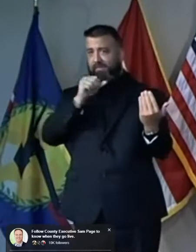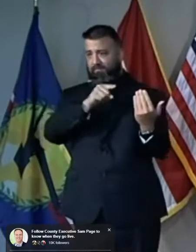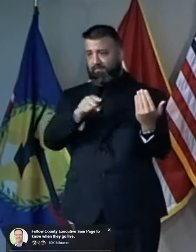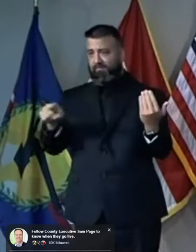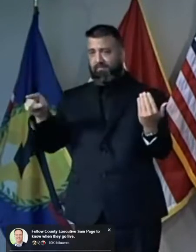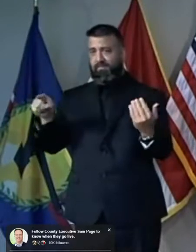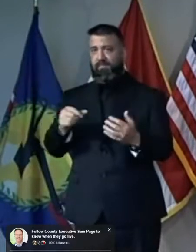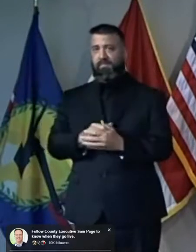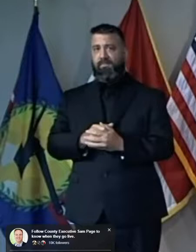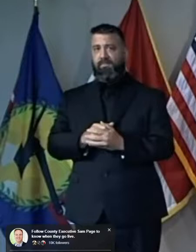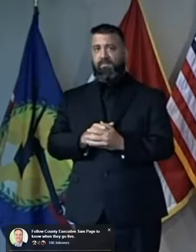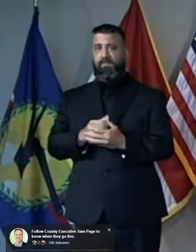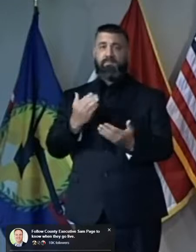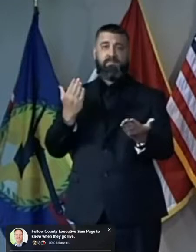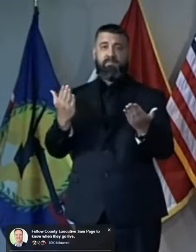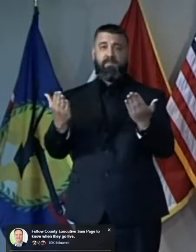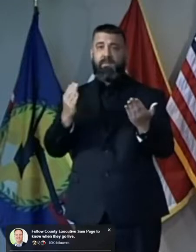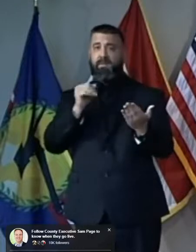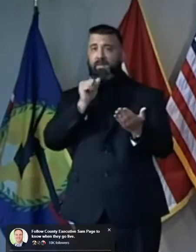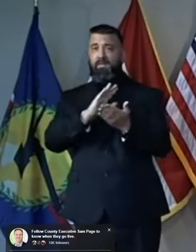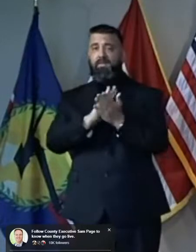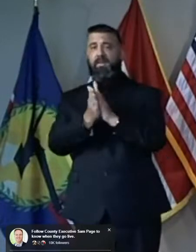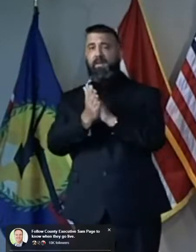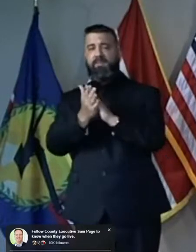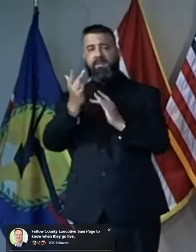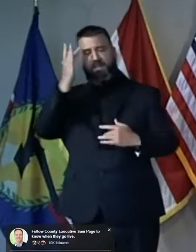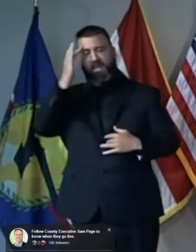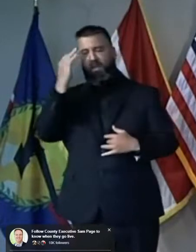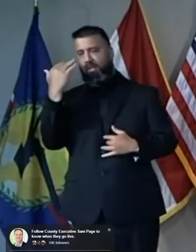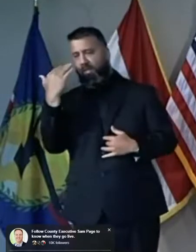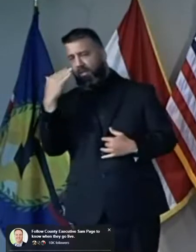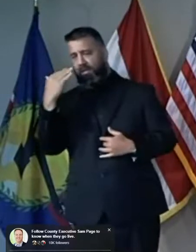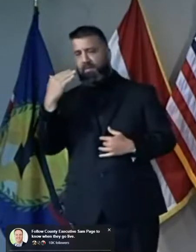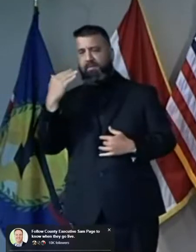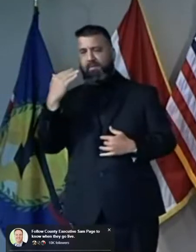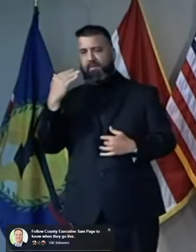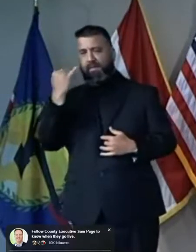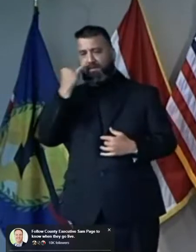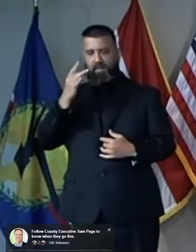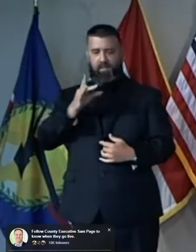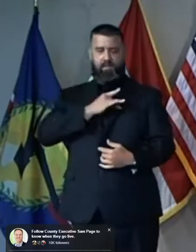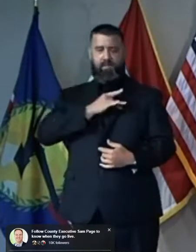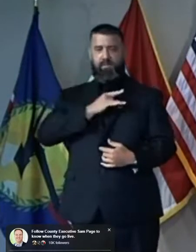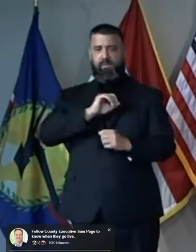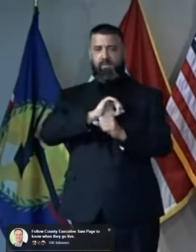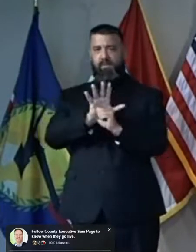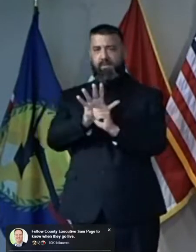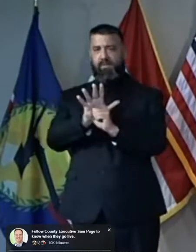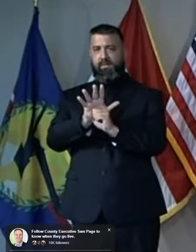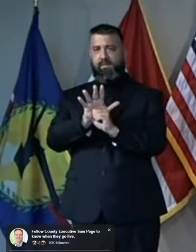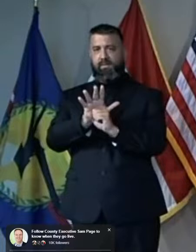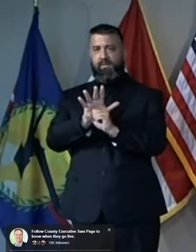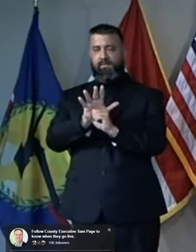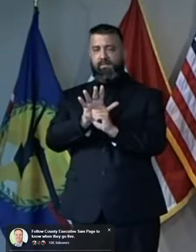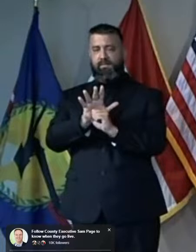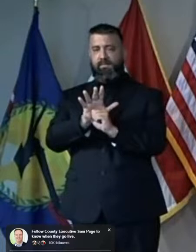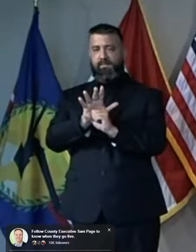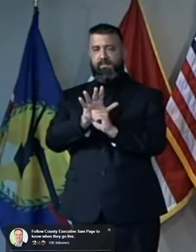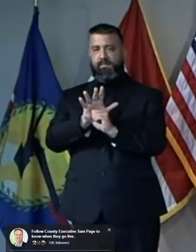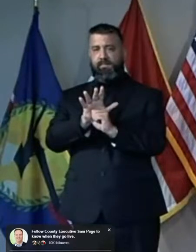group may not become as sick when they contract the